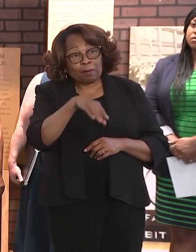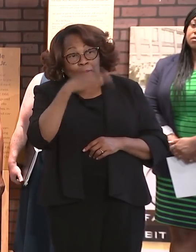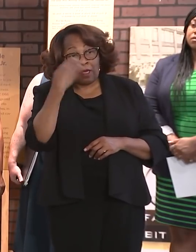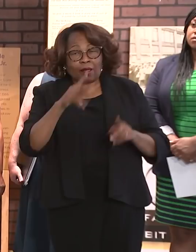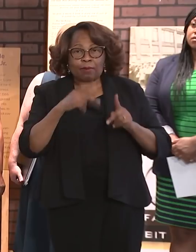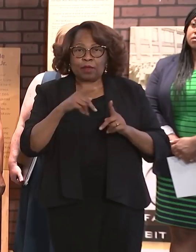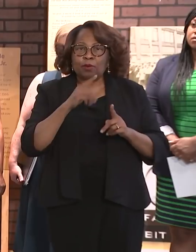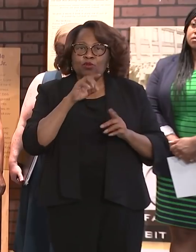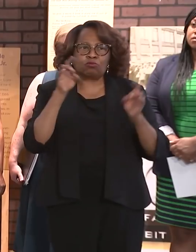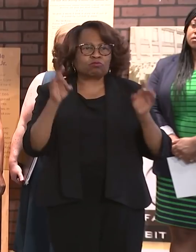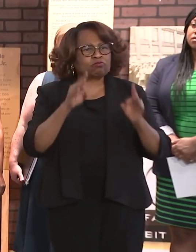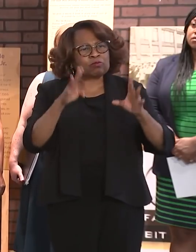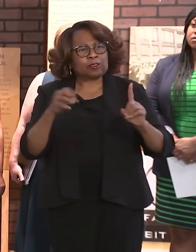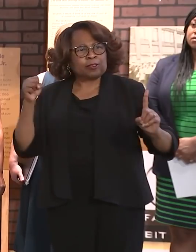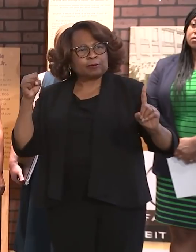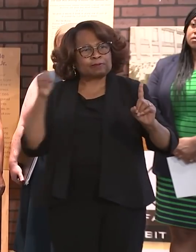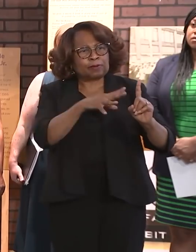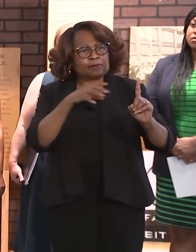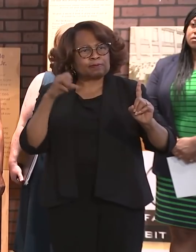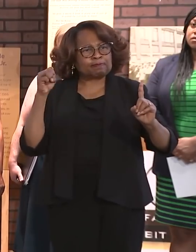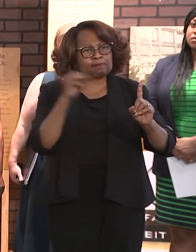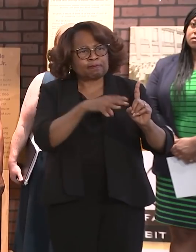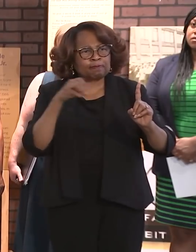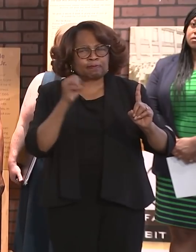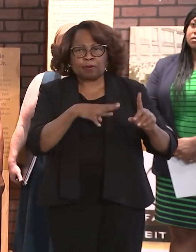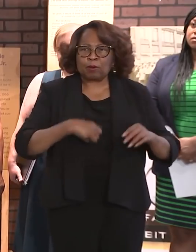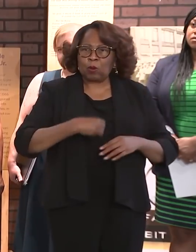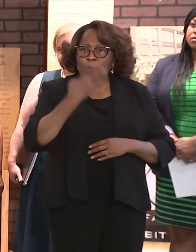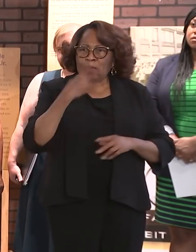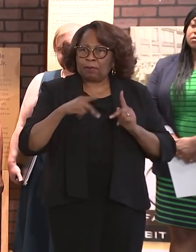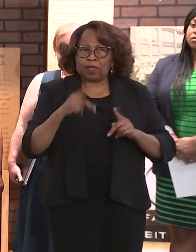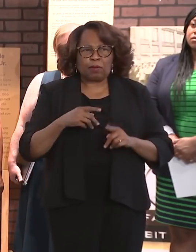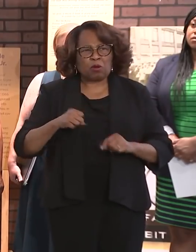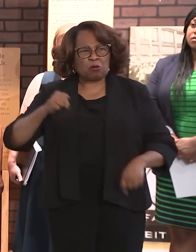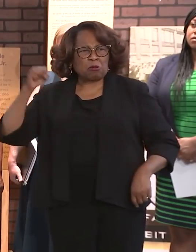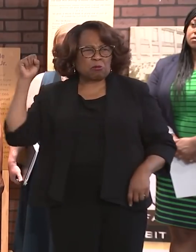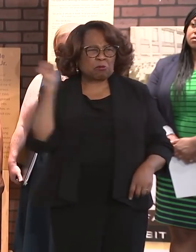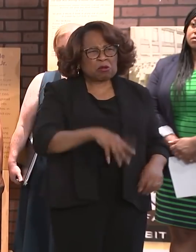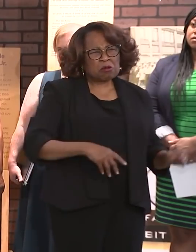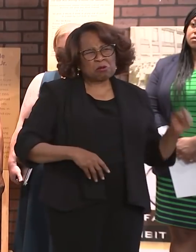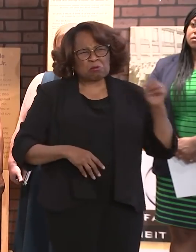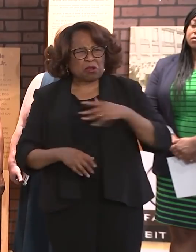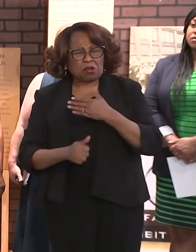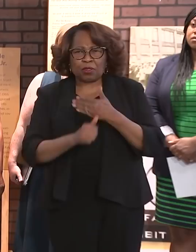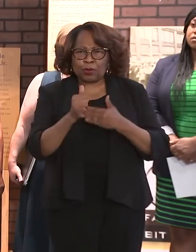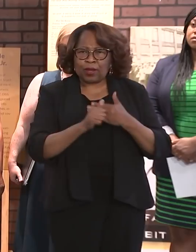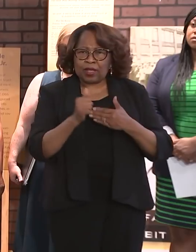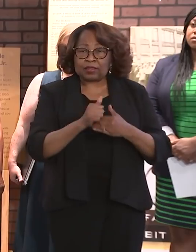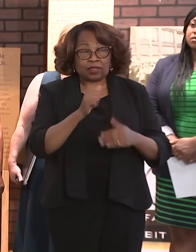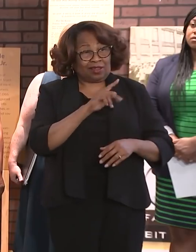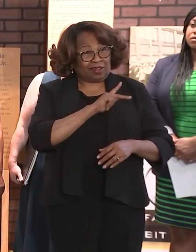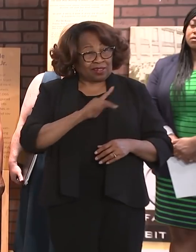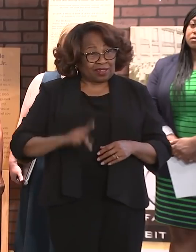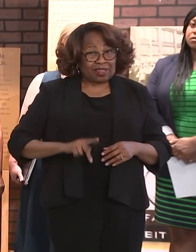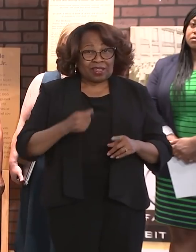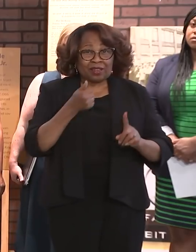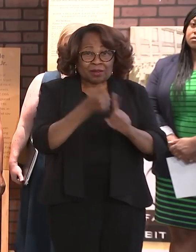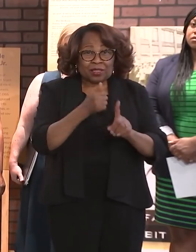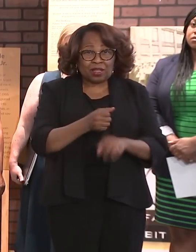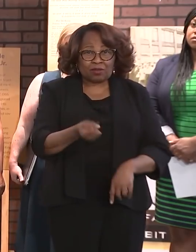demonstrators were violently attacked by white residents with bottles and bricks, and Dr. King himself was